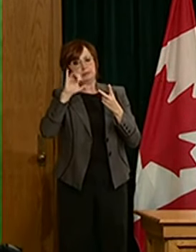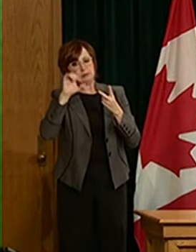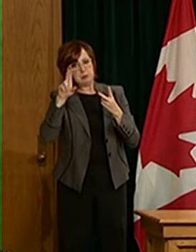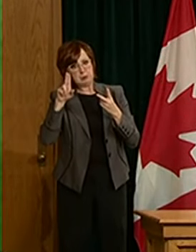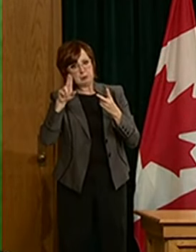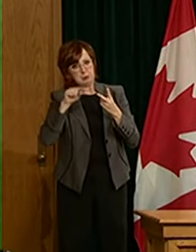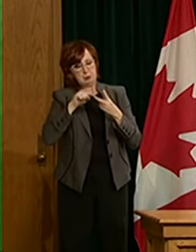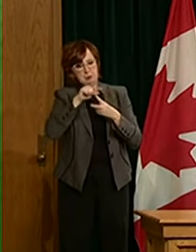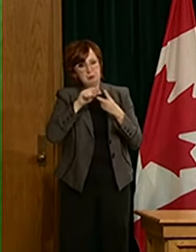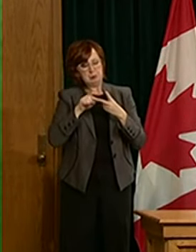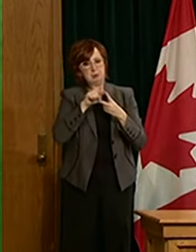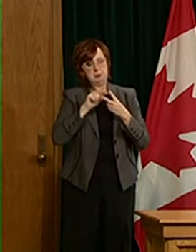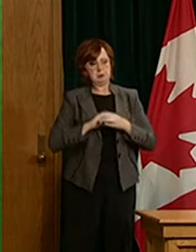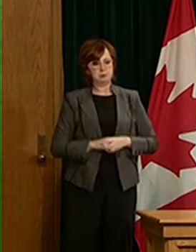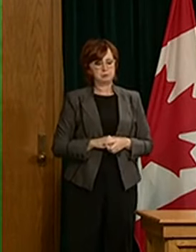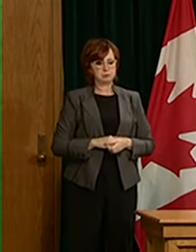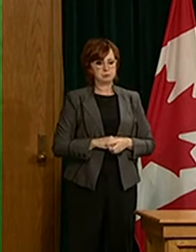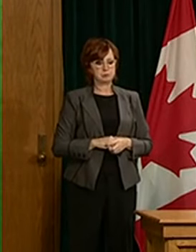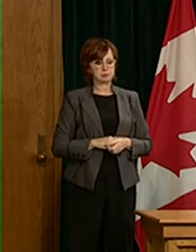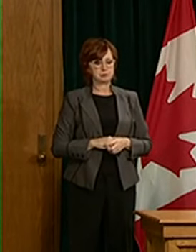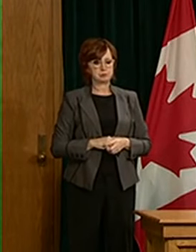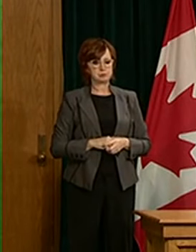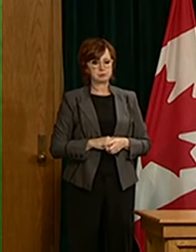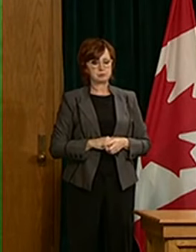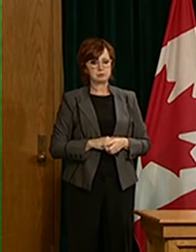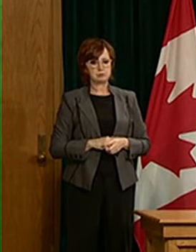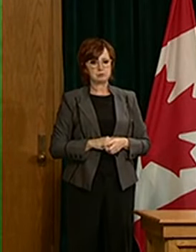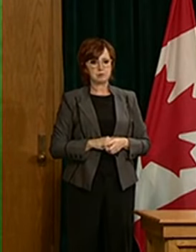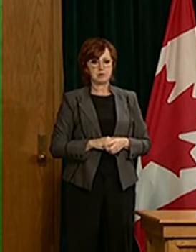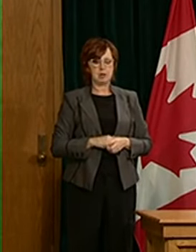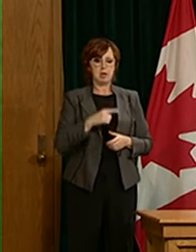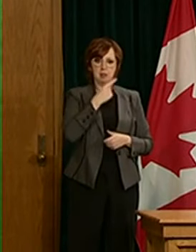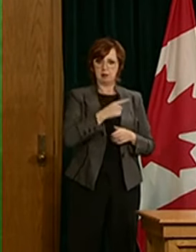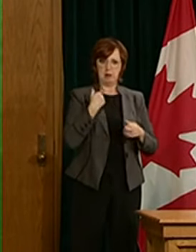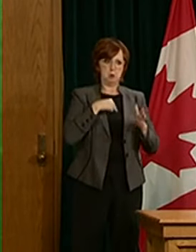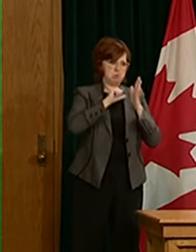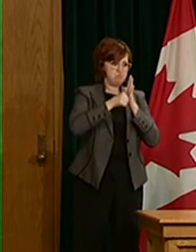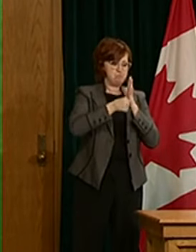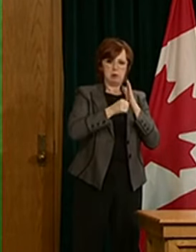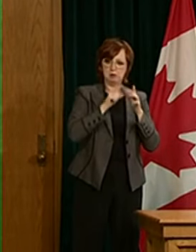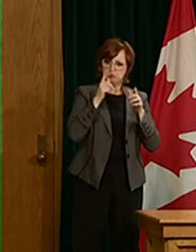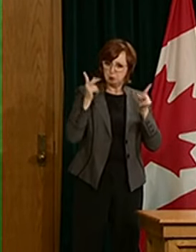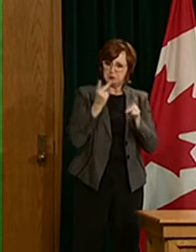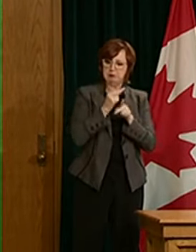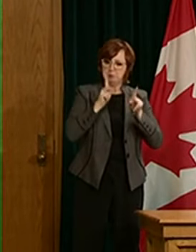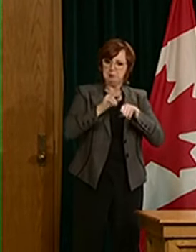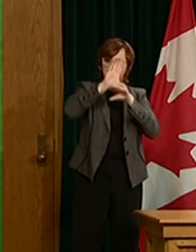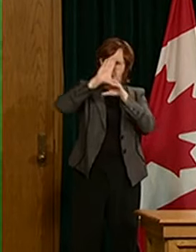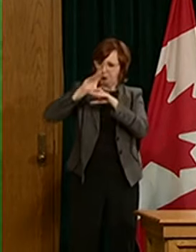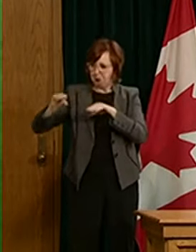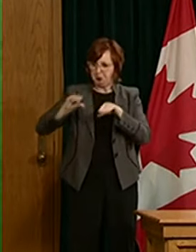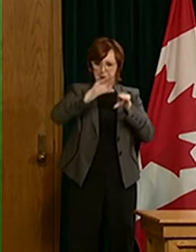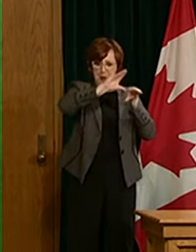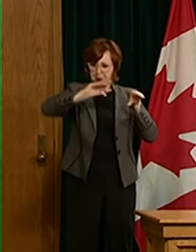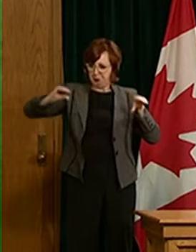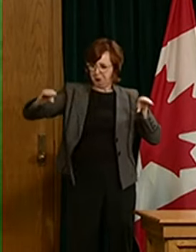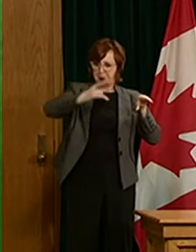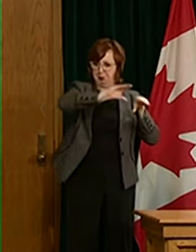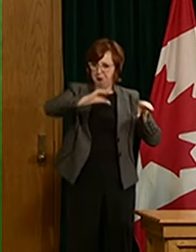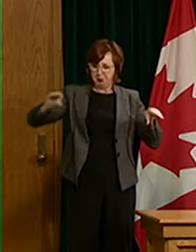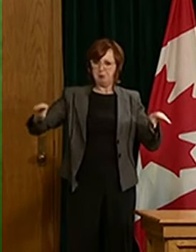been out in the public with flattening the curve. The black line shows us if we had no interventions, our